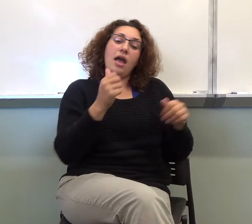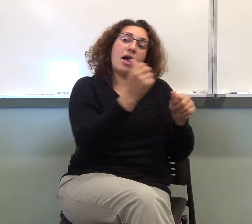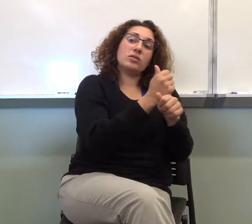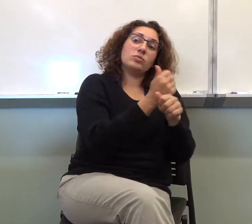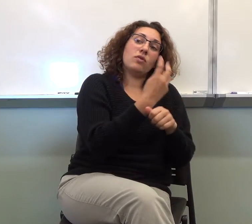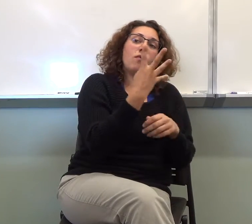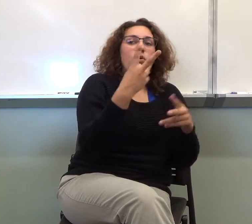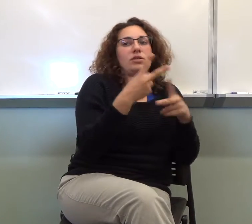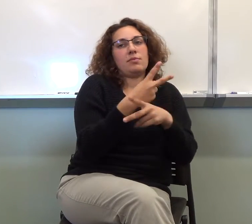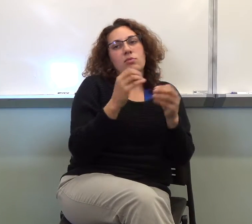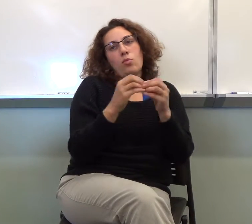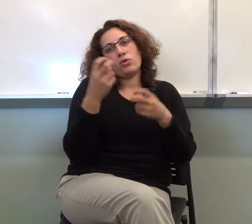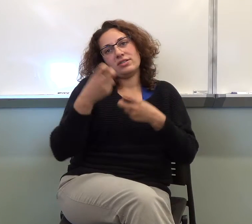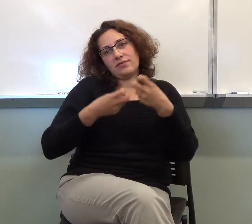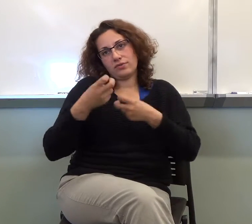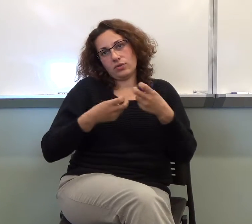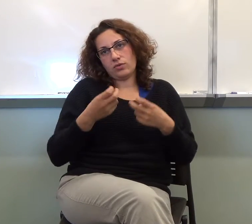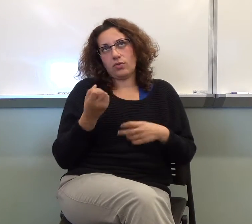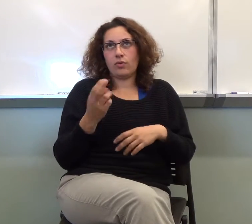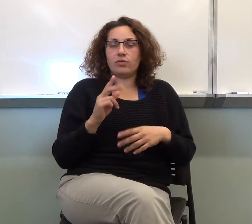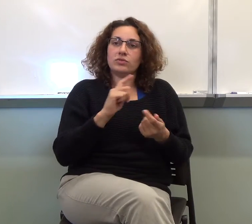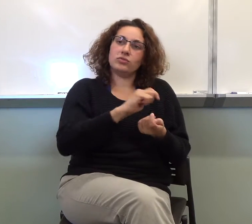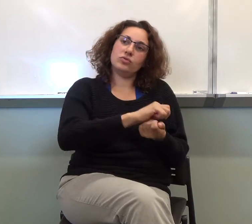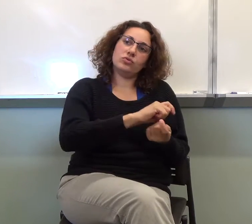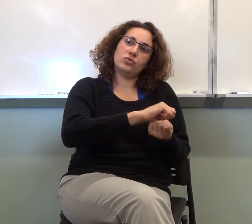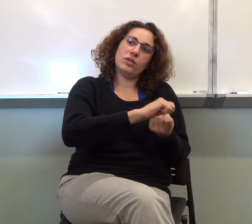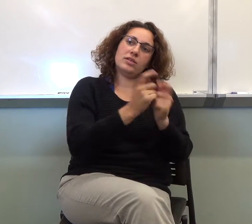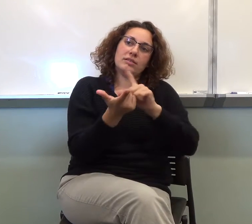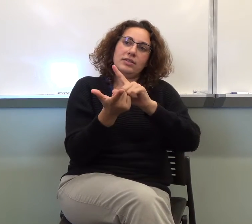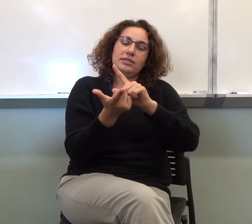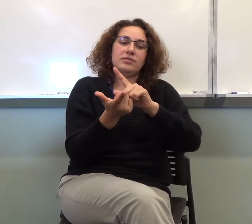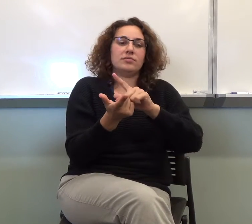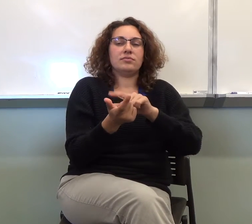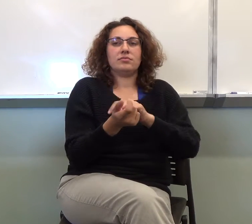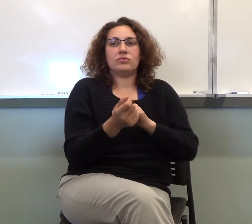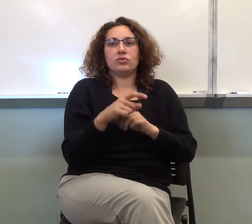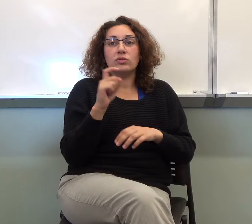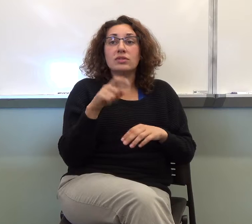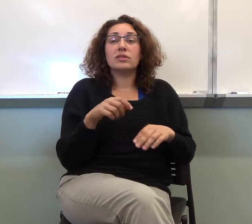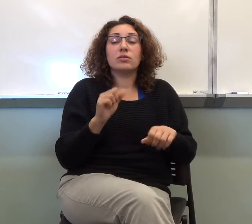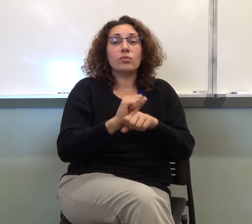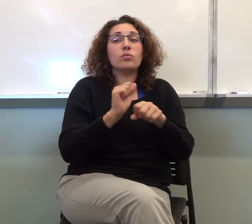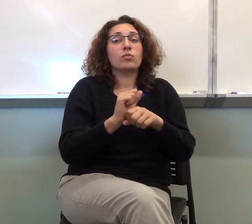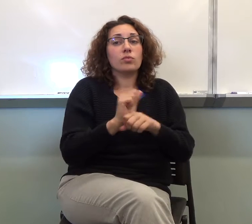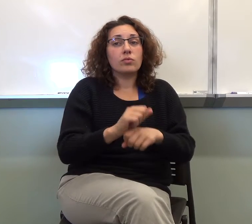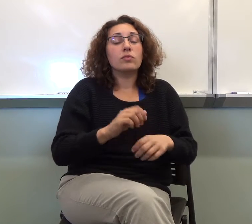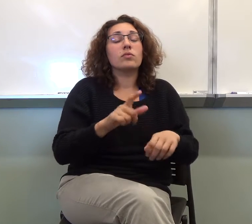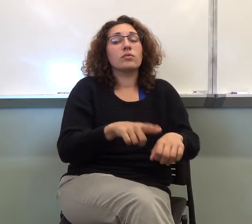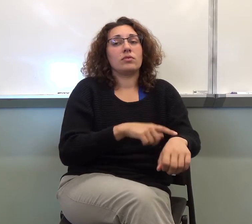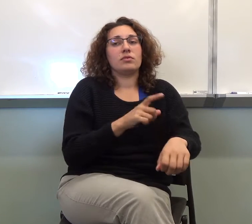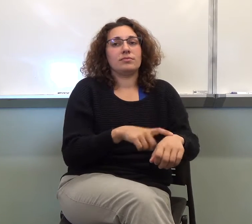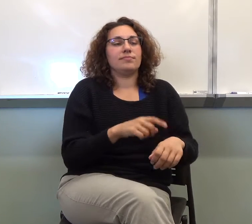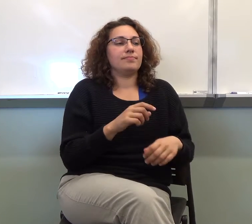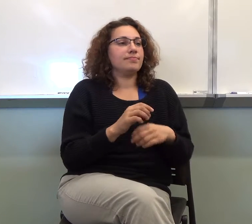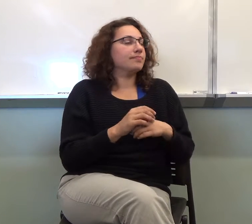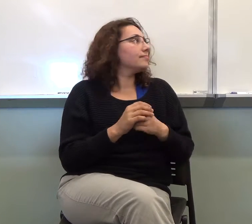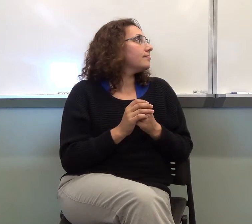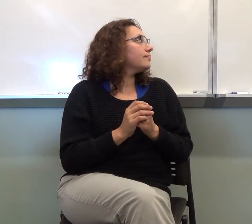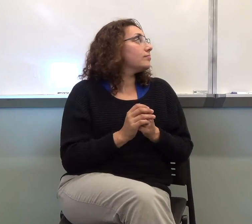Or translate that into you have to put that much more time in to get a good grade, and they realize that. All right, so 3 times 3.5, that's